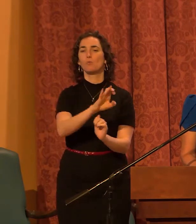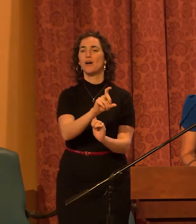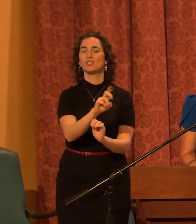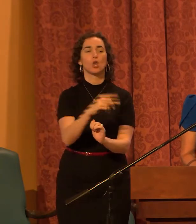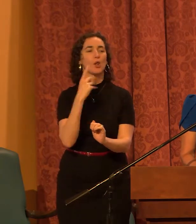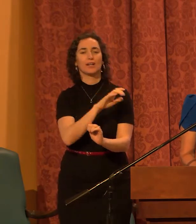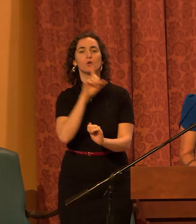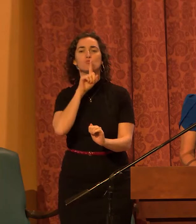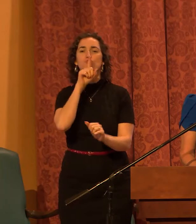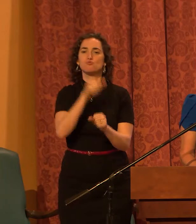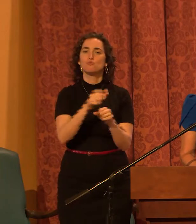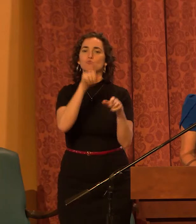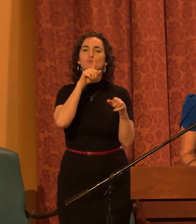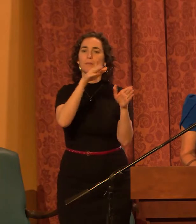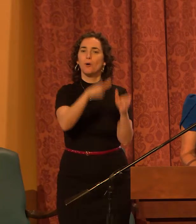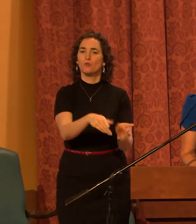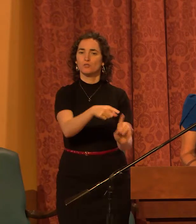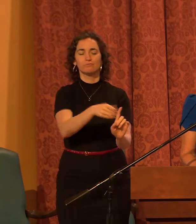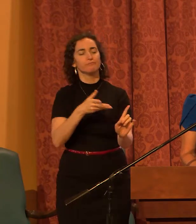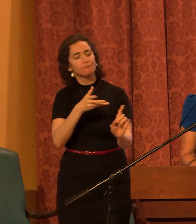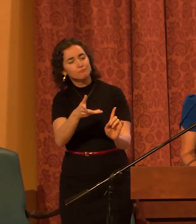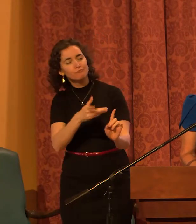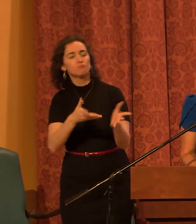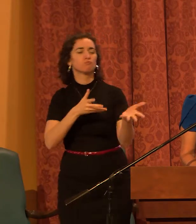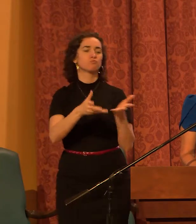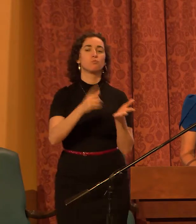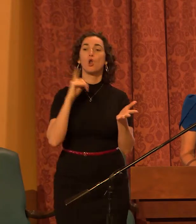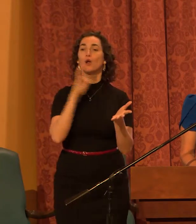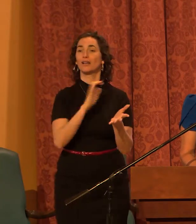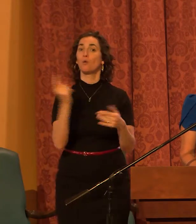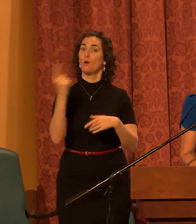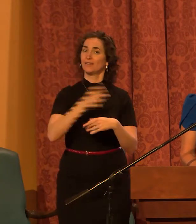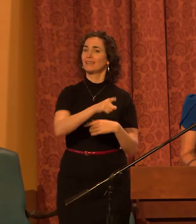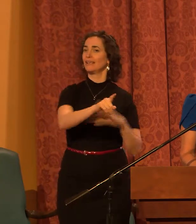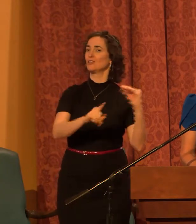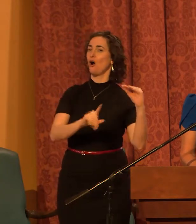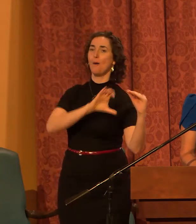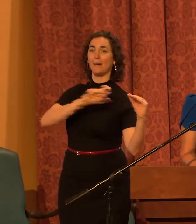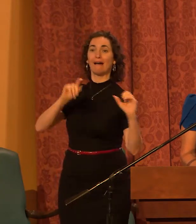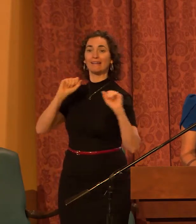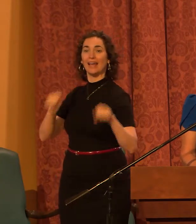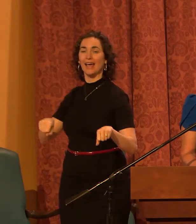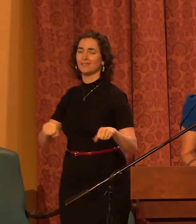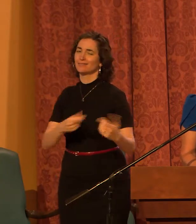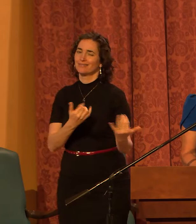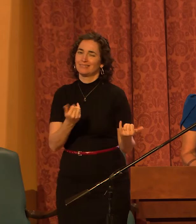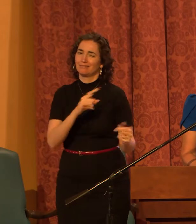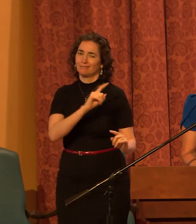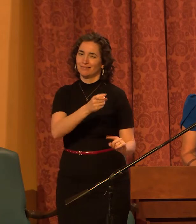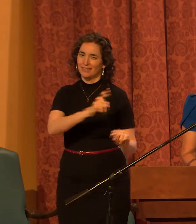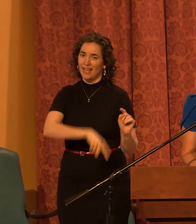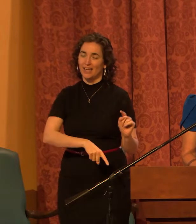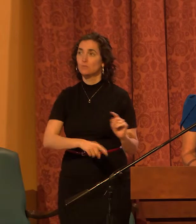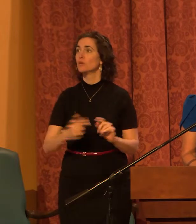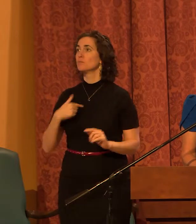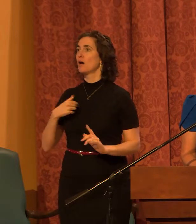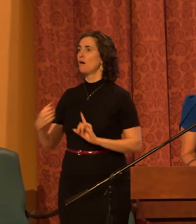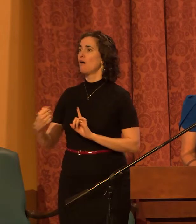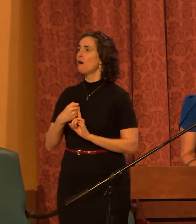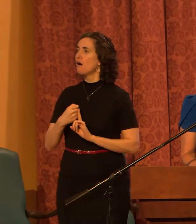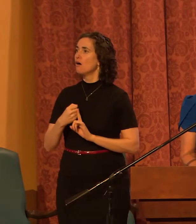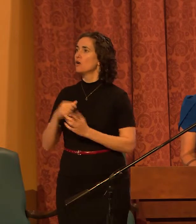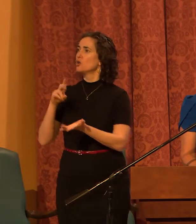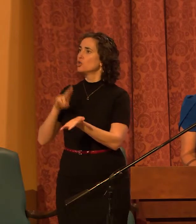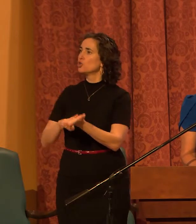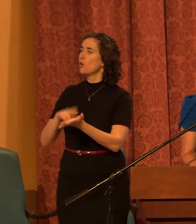real person, interacting with him as if he could one day actually talk back, has had a huge impact on my perception of